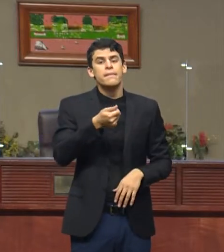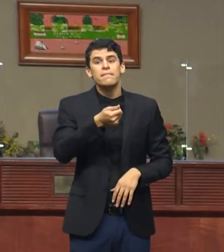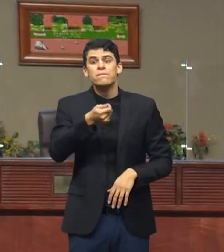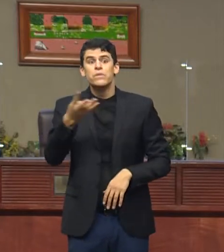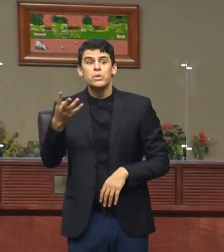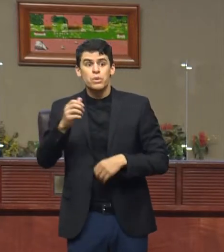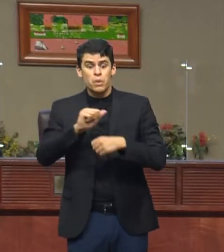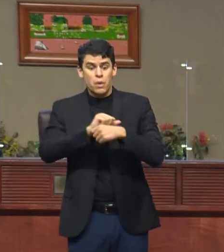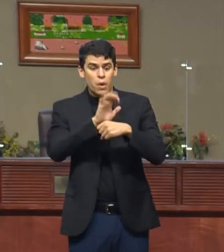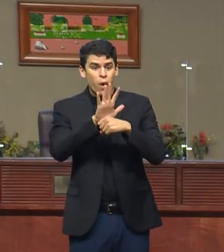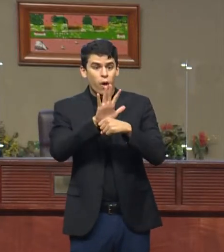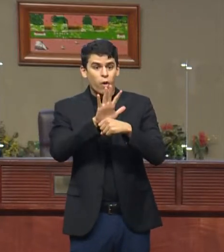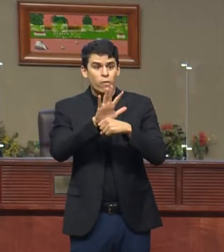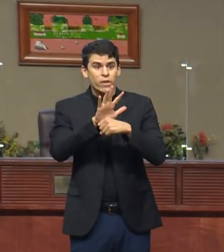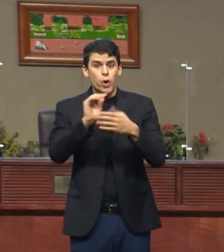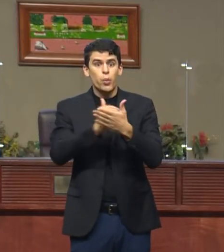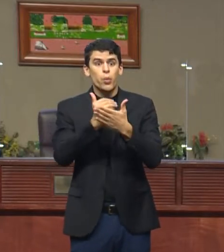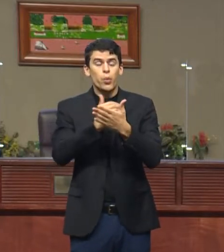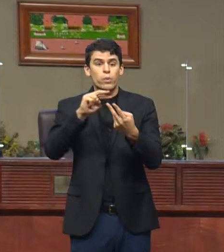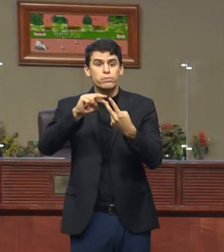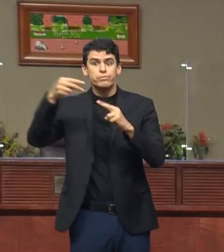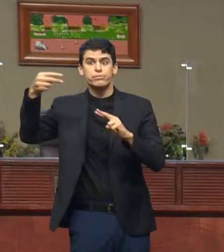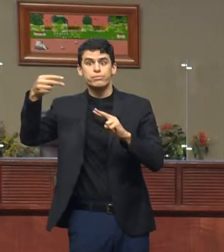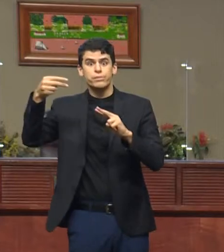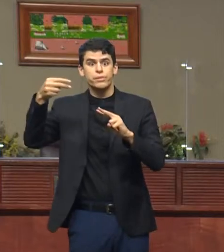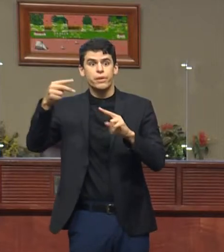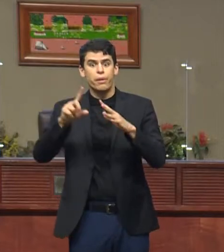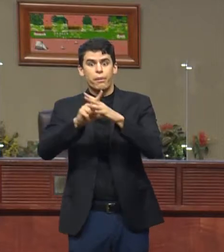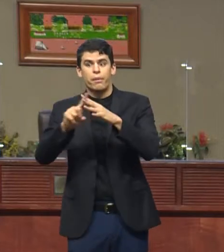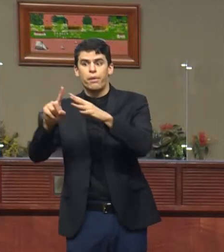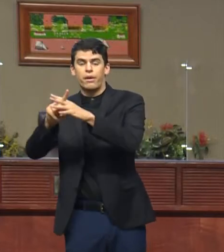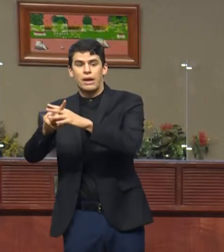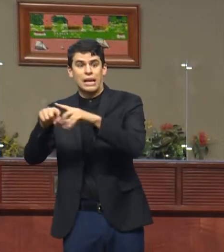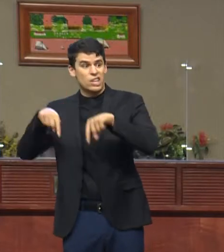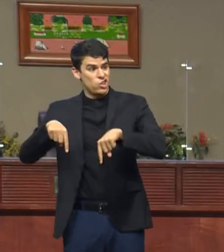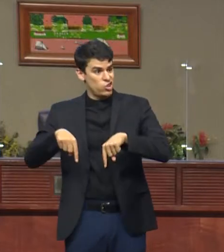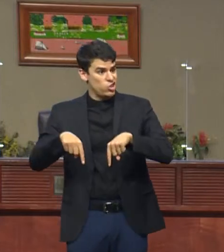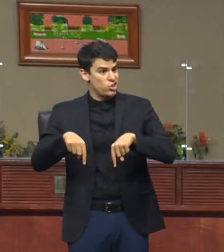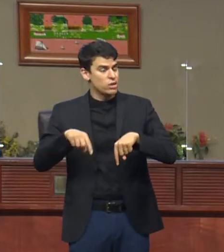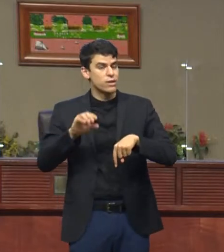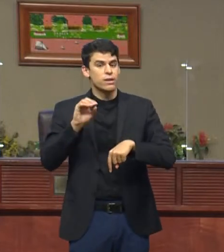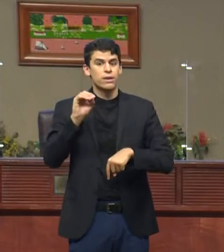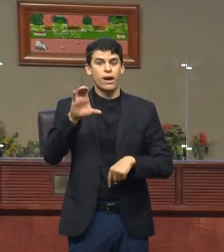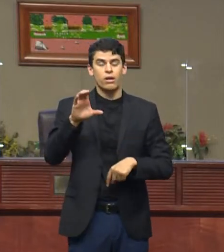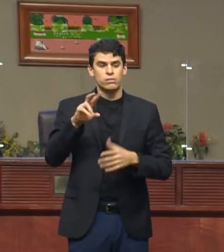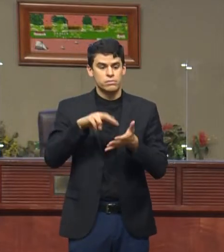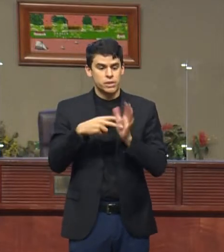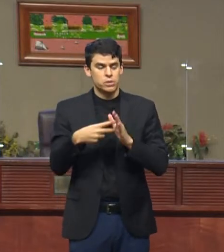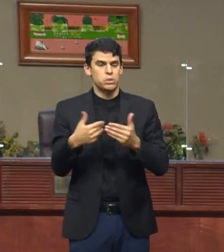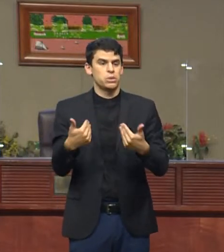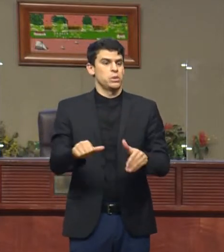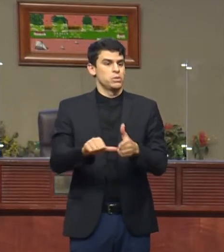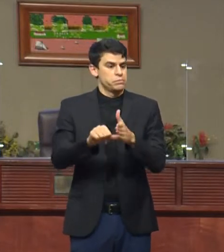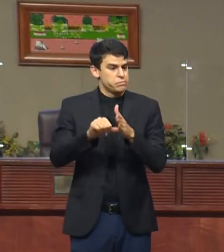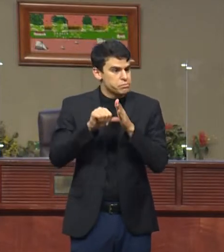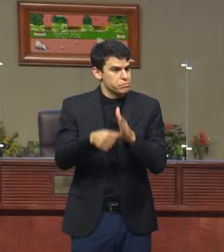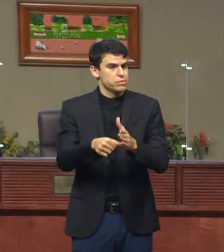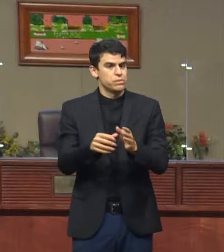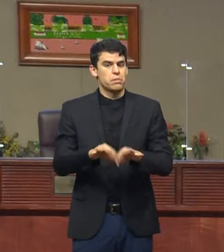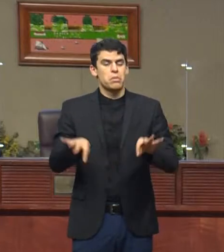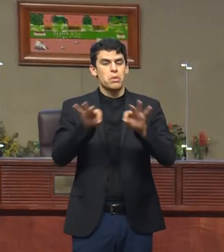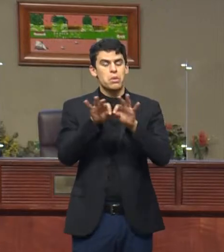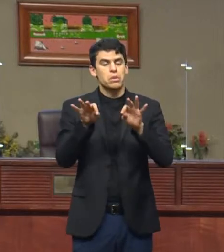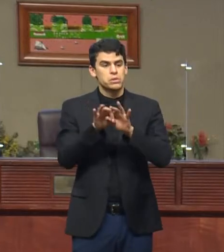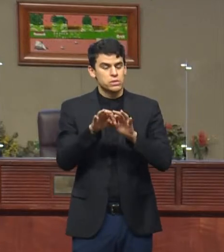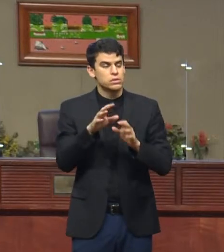variants have been identified here within our county. Again, it emphasizes the importance of